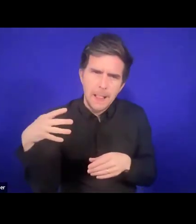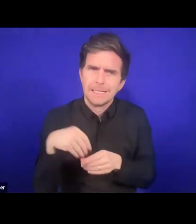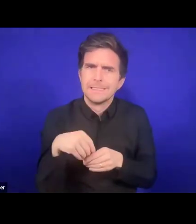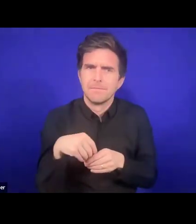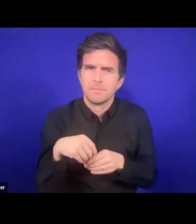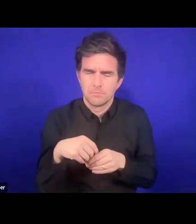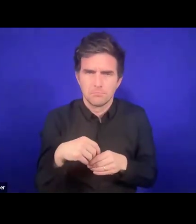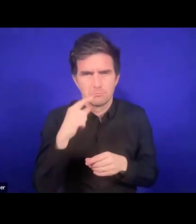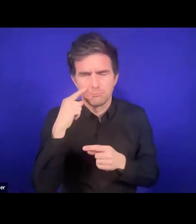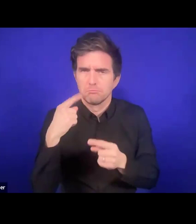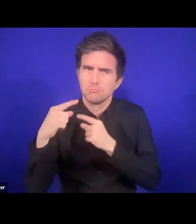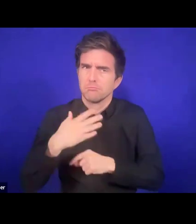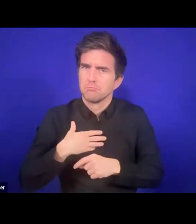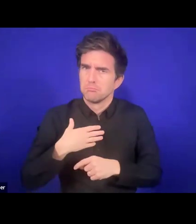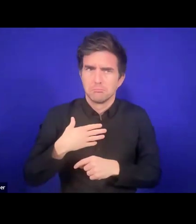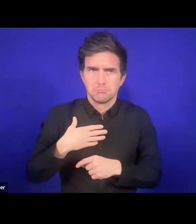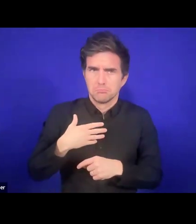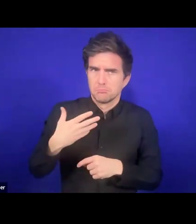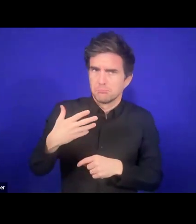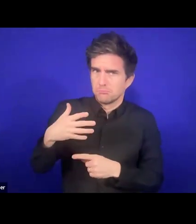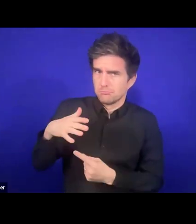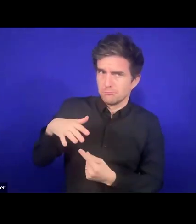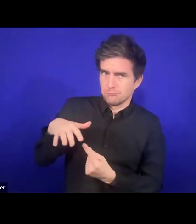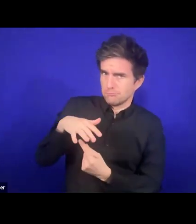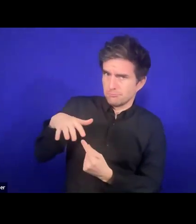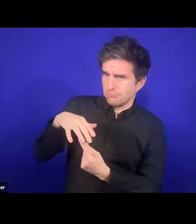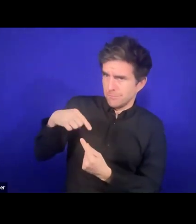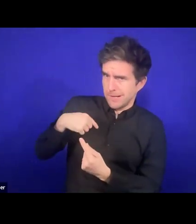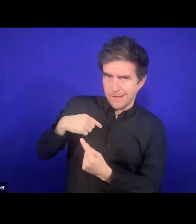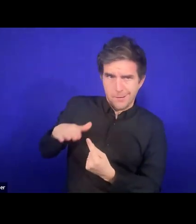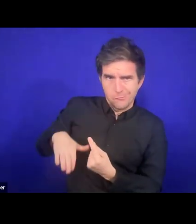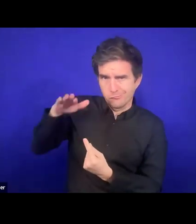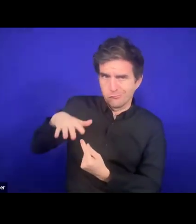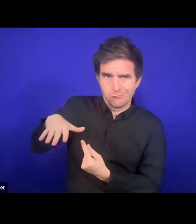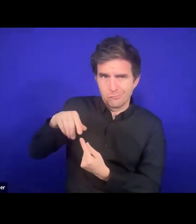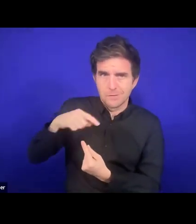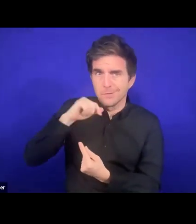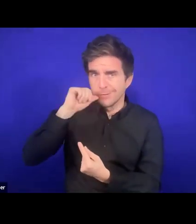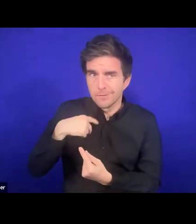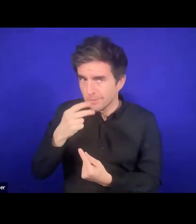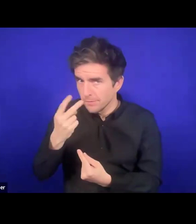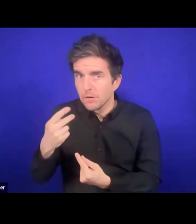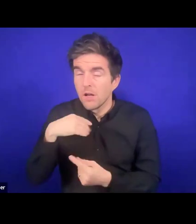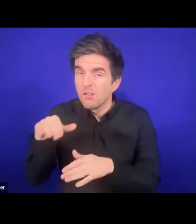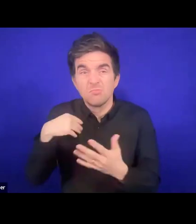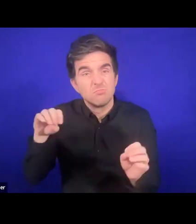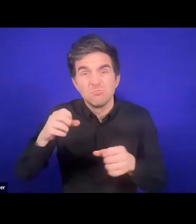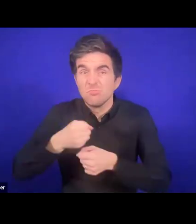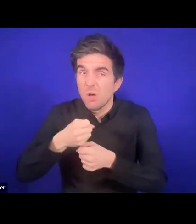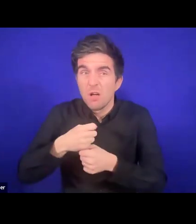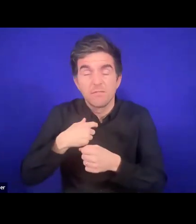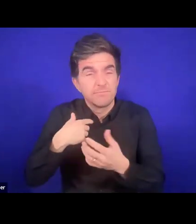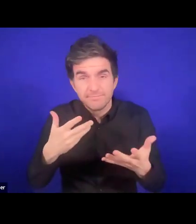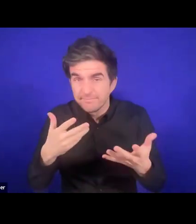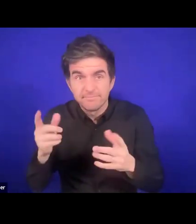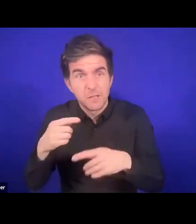of law, it actually puts a lot of conditions in its design that says that if I apply for a job, I should be provided a job within 15